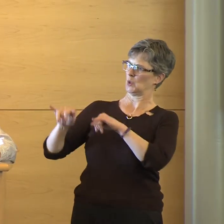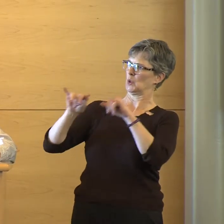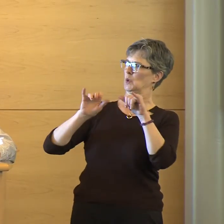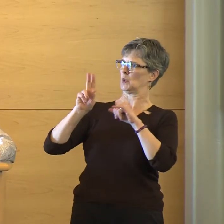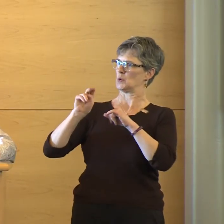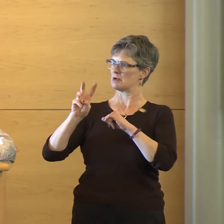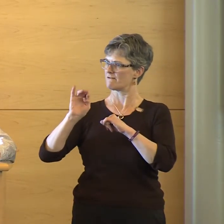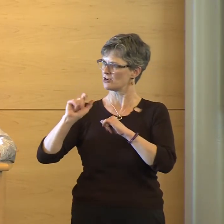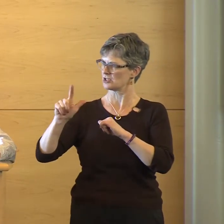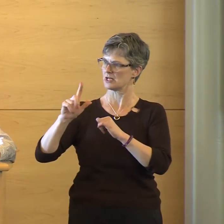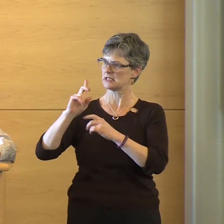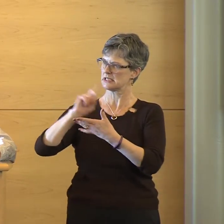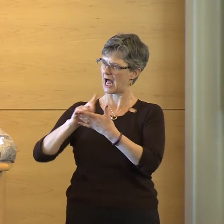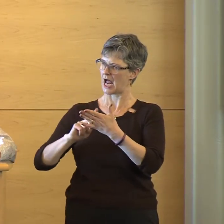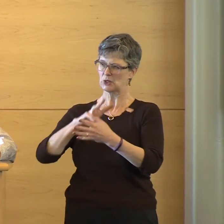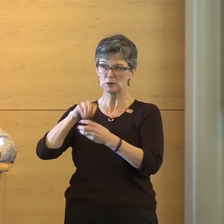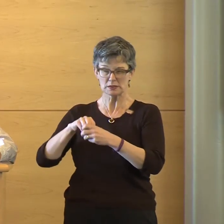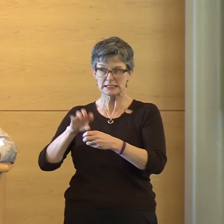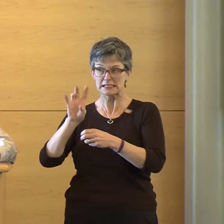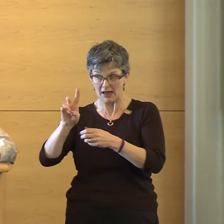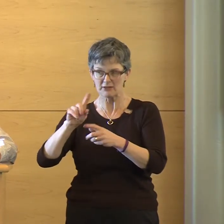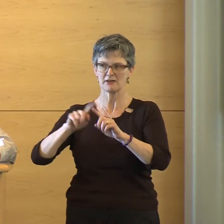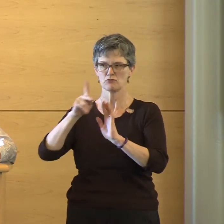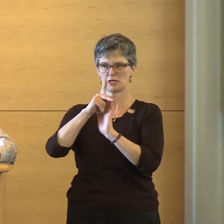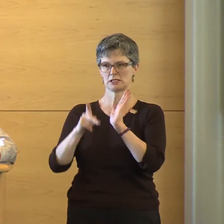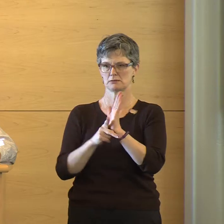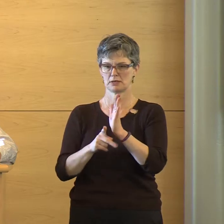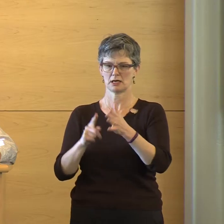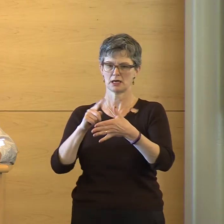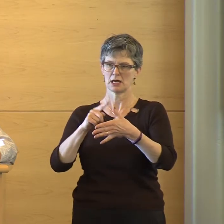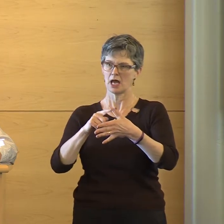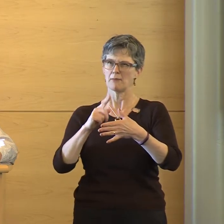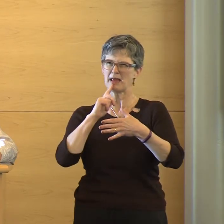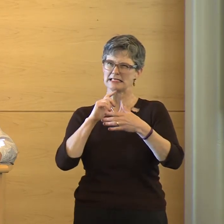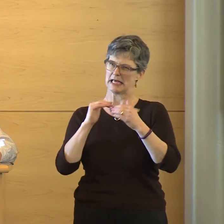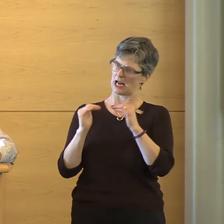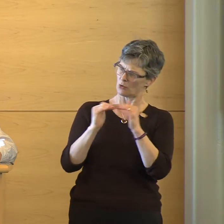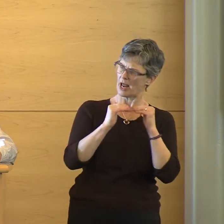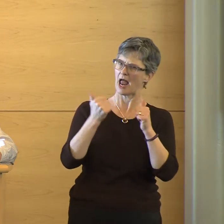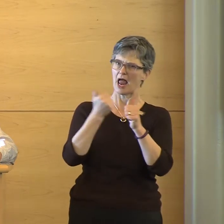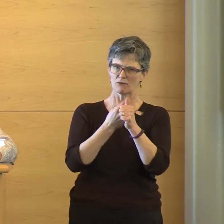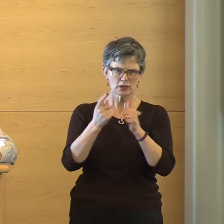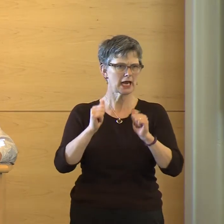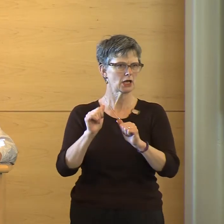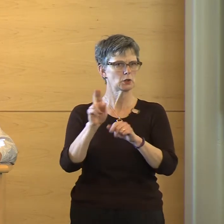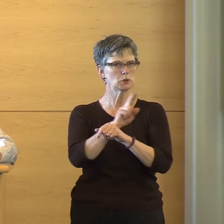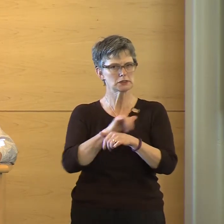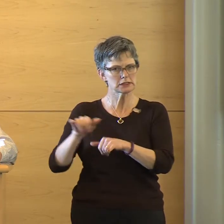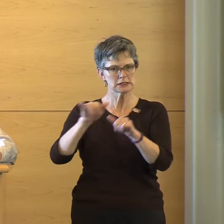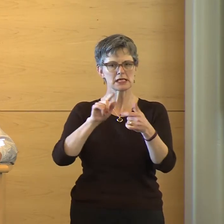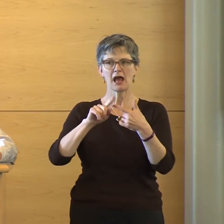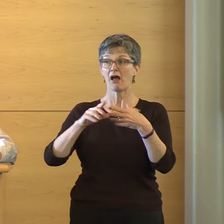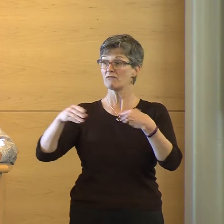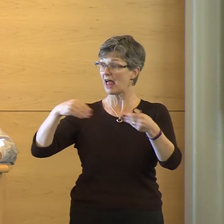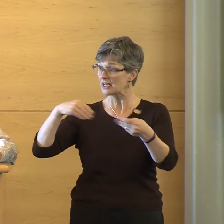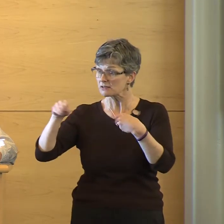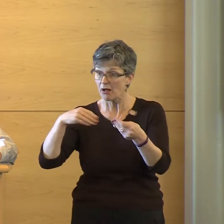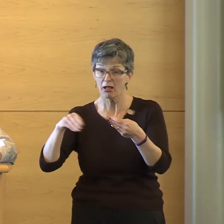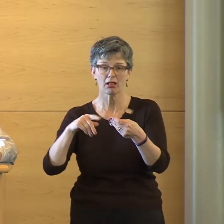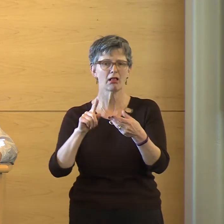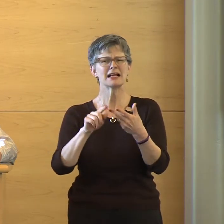seven principles to which everything can be applied. Equitability of use, flexibility, simple and